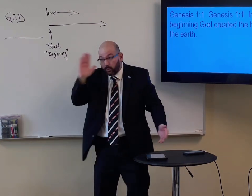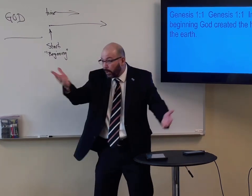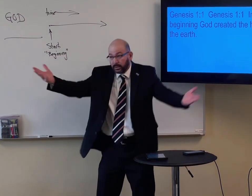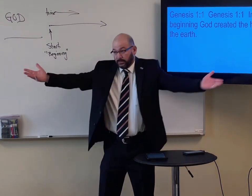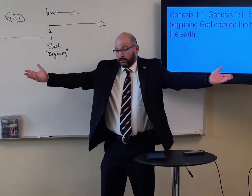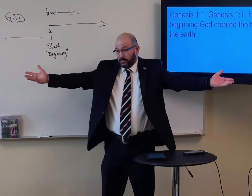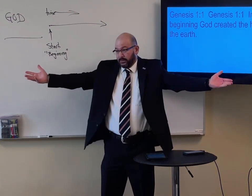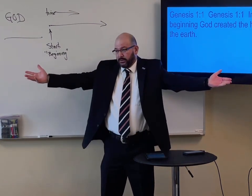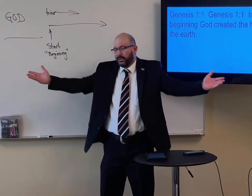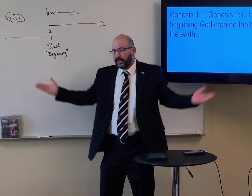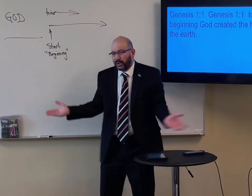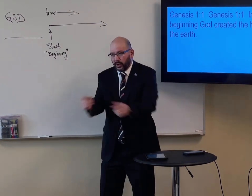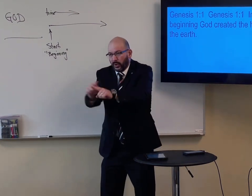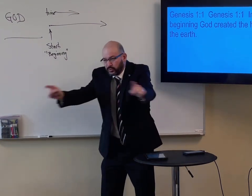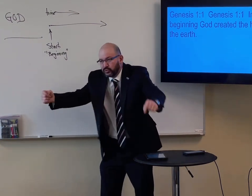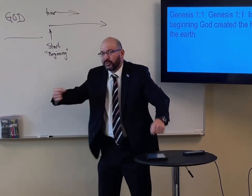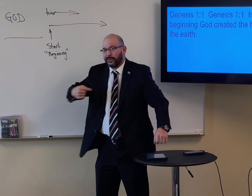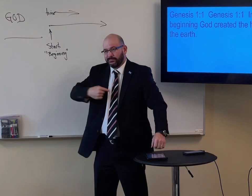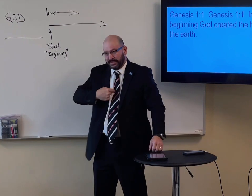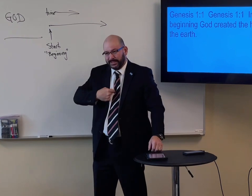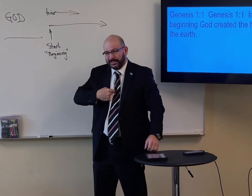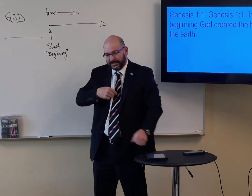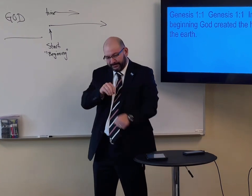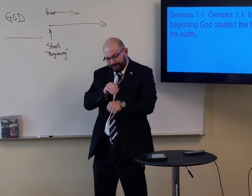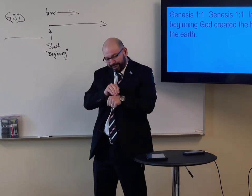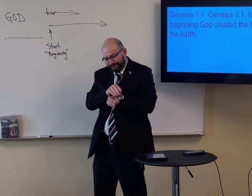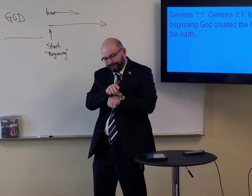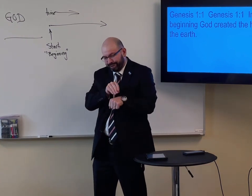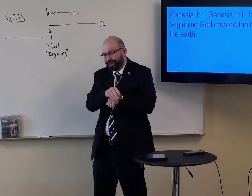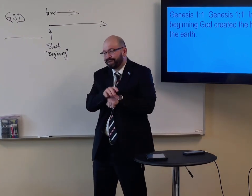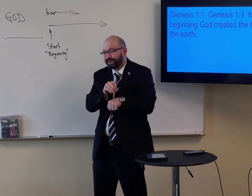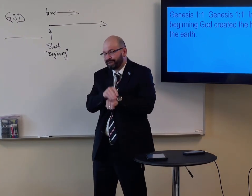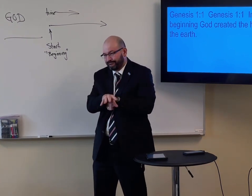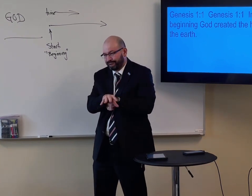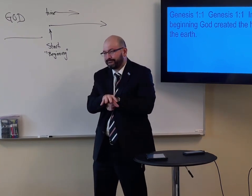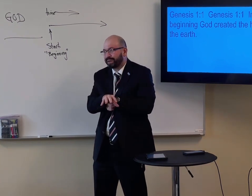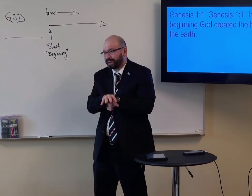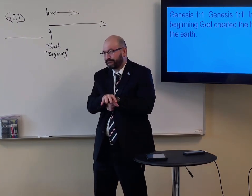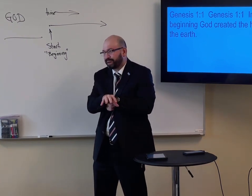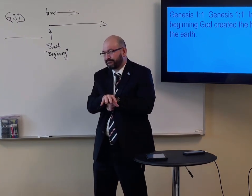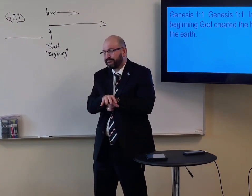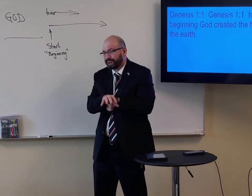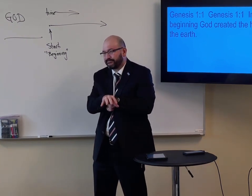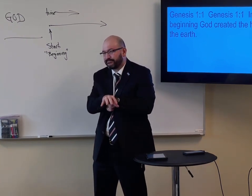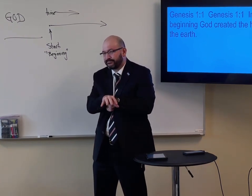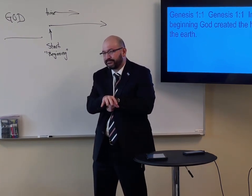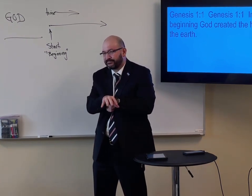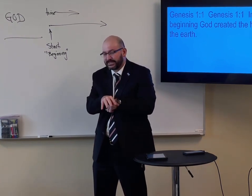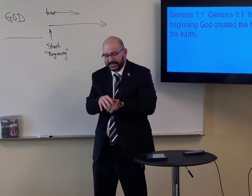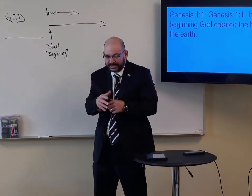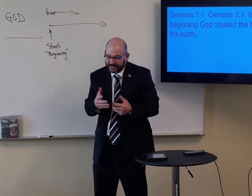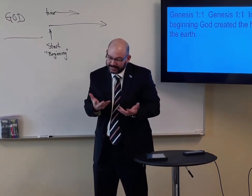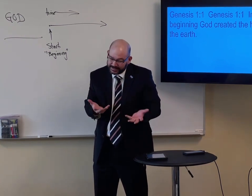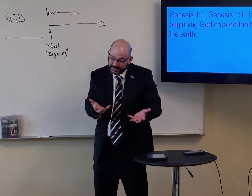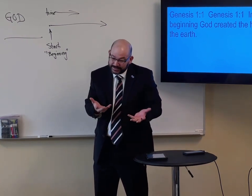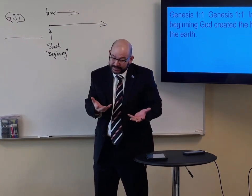They will. So, I encourage you and influence them and say,